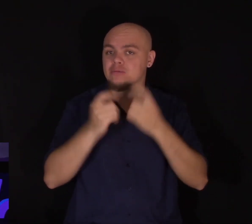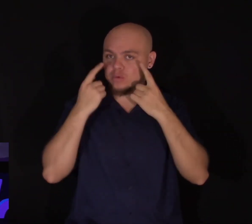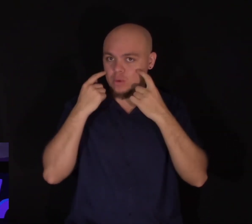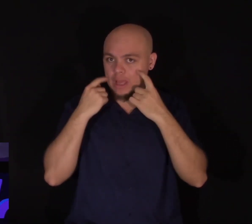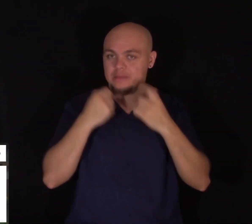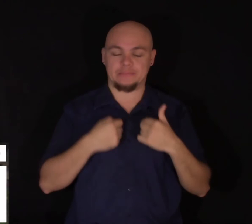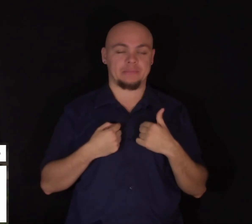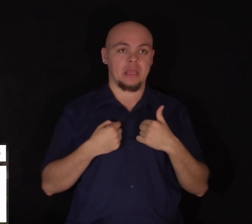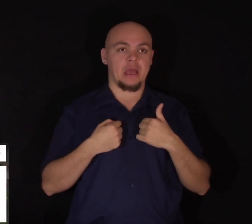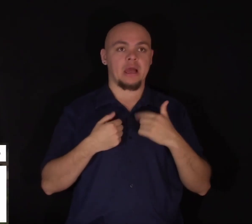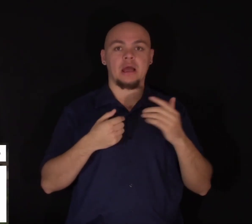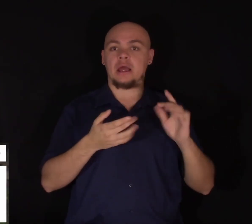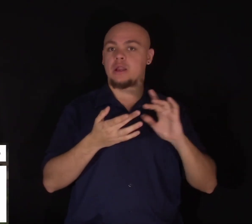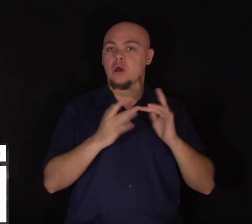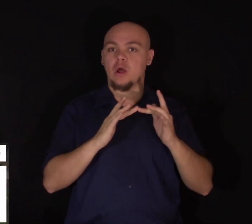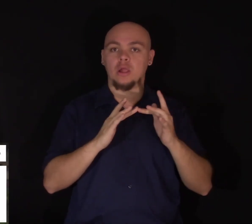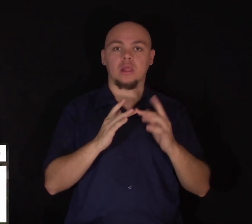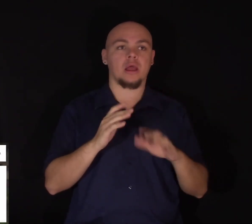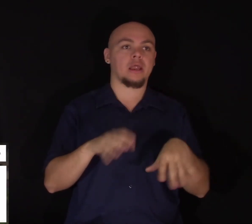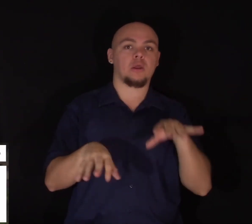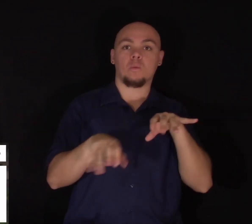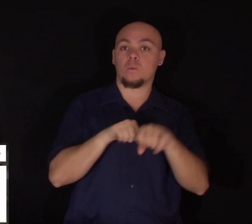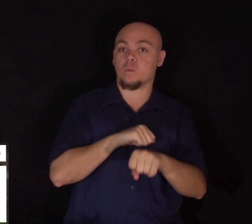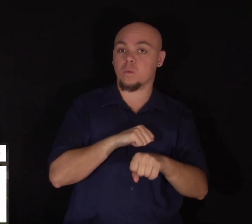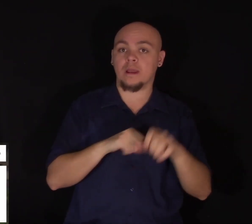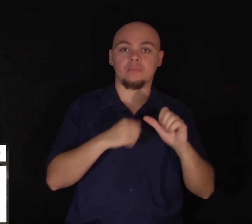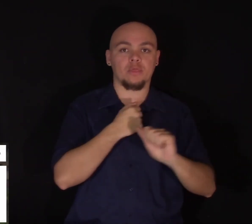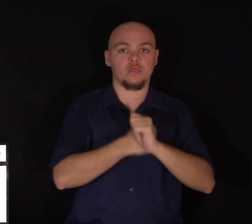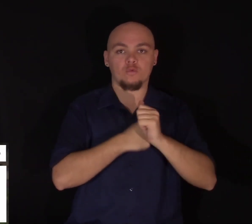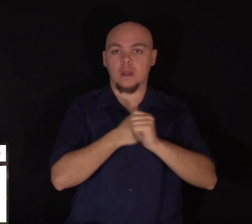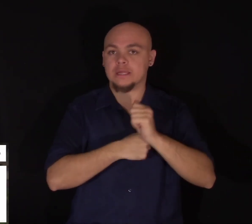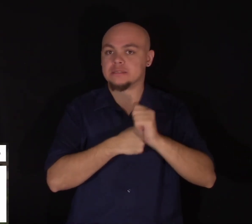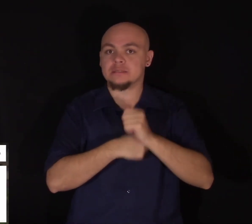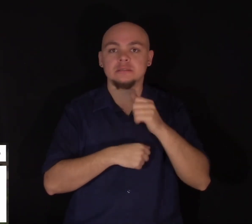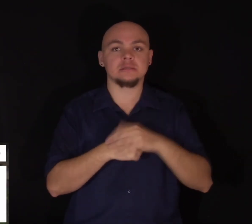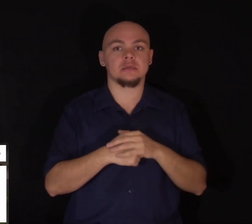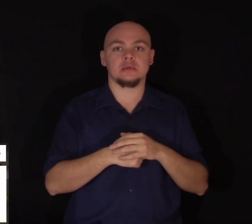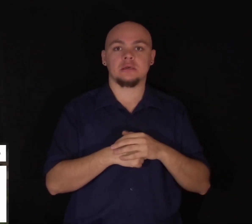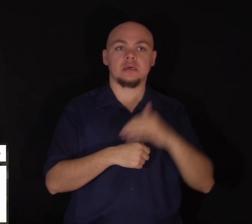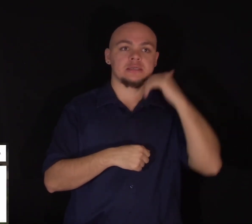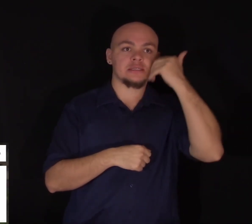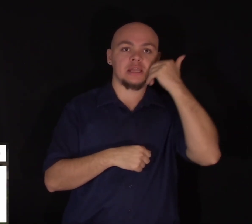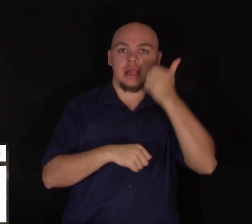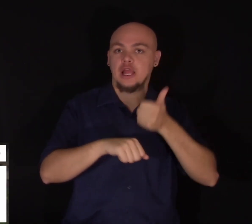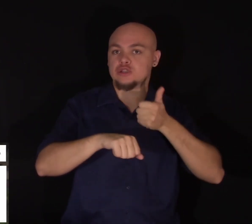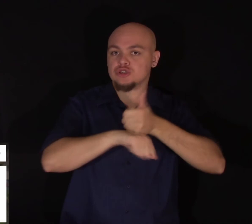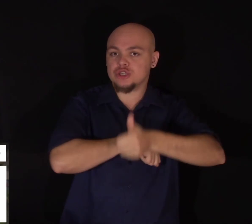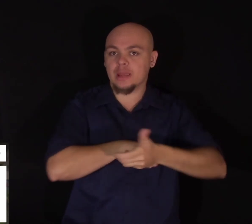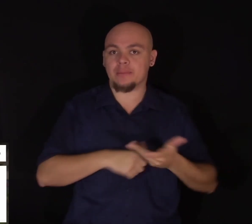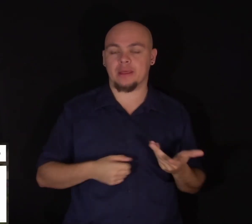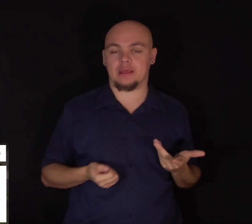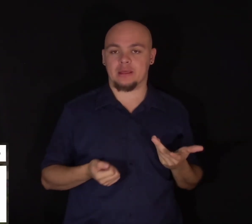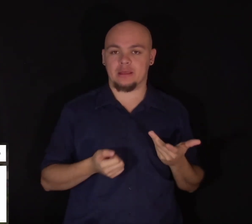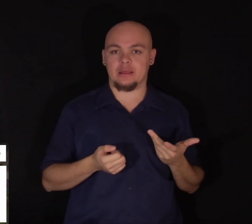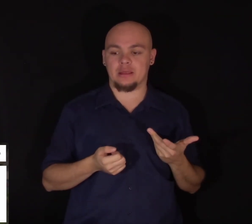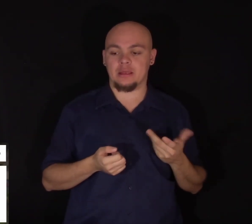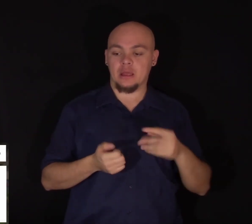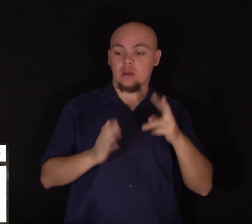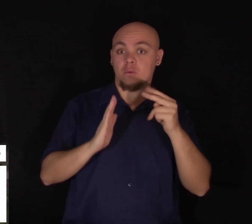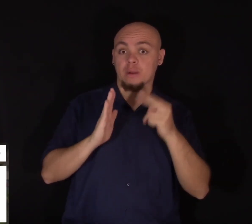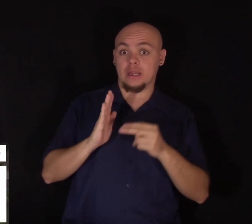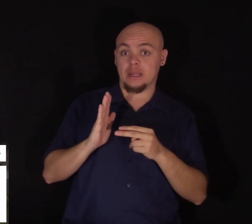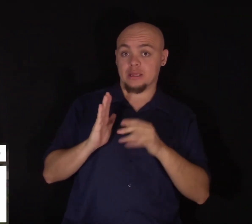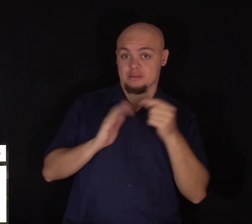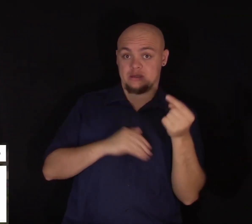I got online abuse, rape threats, slut shaming for 2 years. I still get them now. And I want you to read these as if you're reading them about